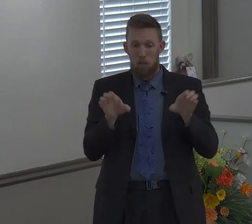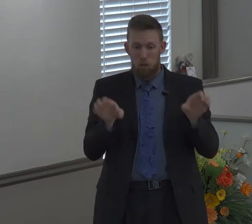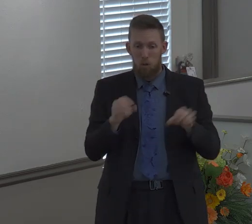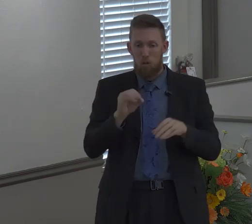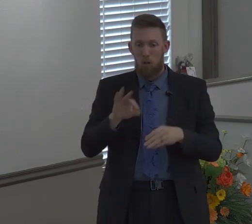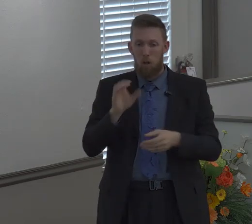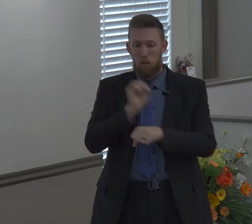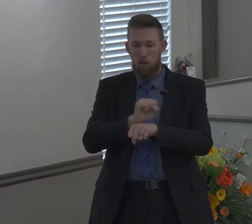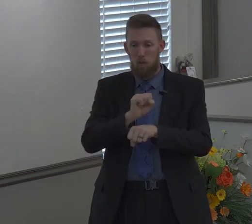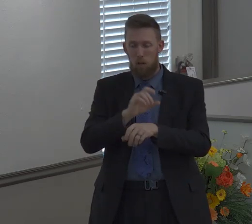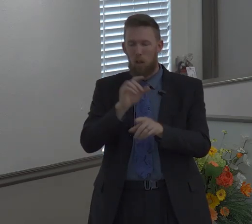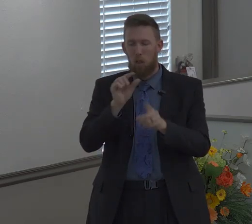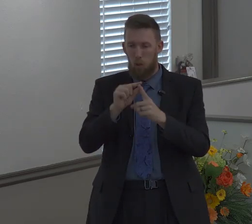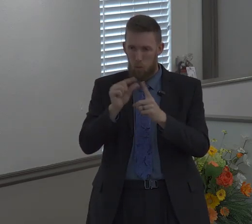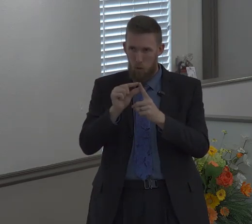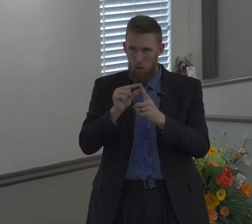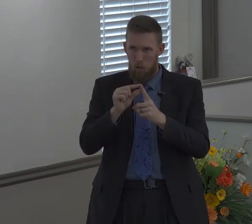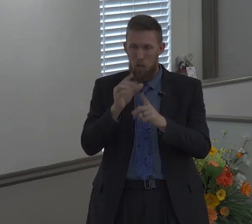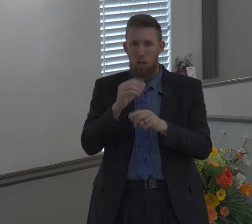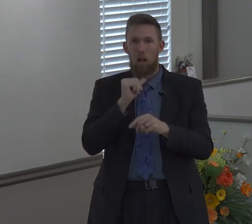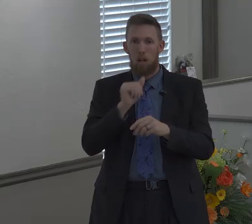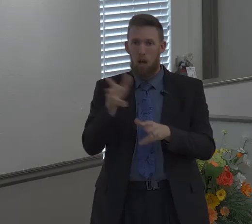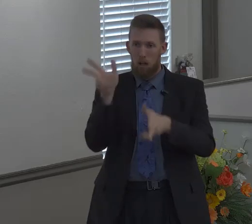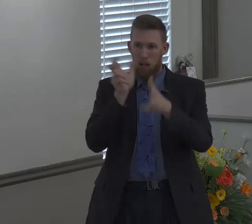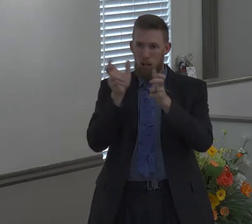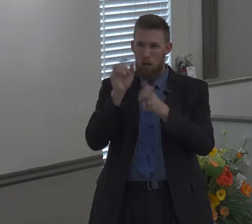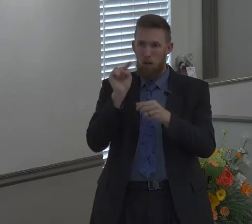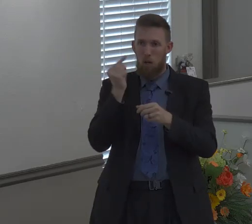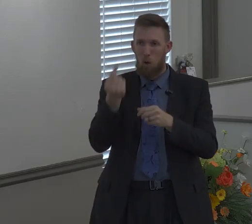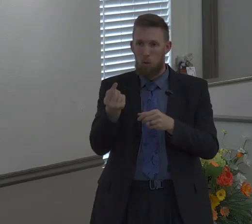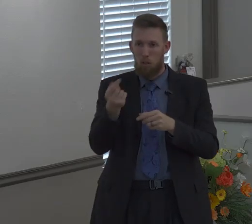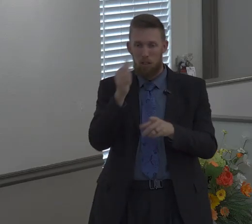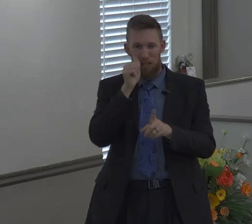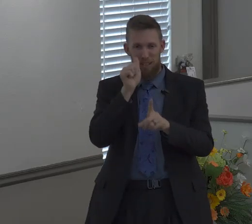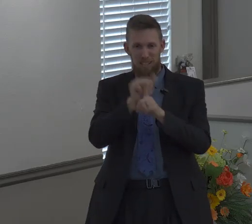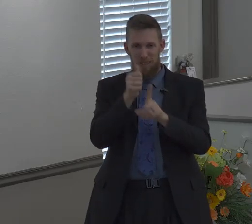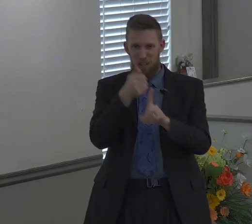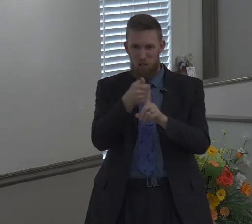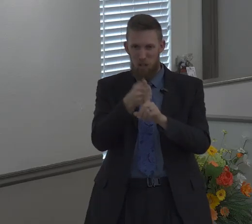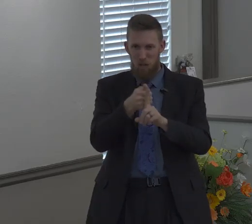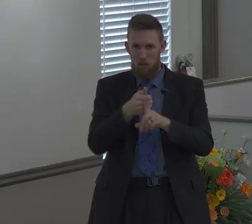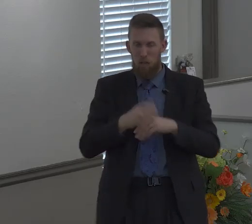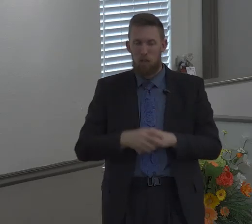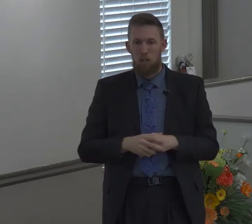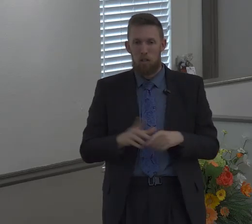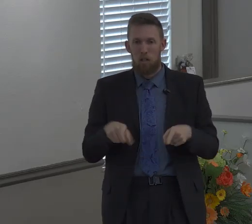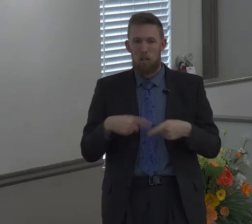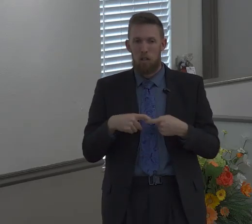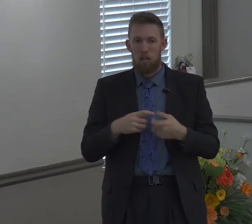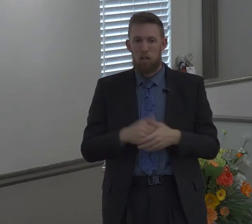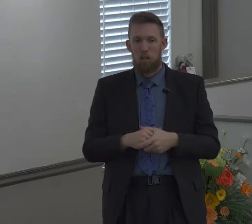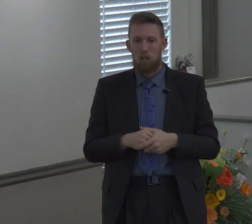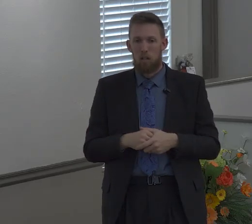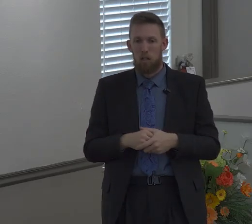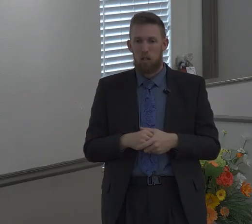But be doers of the word, and not hearers only, deceiving your own selves.